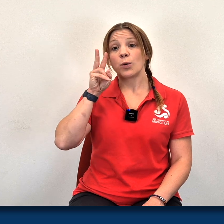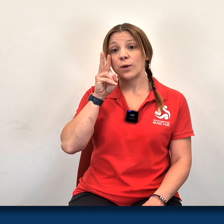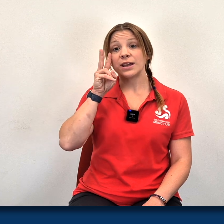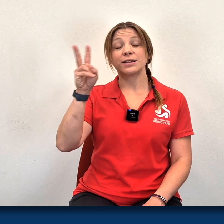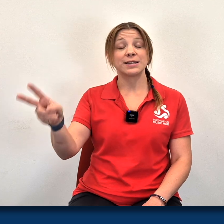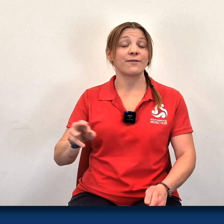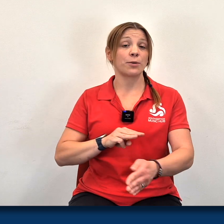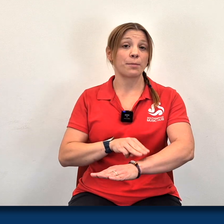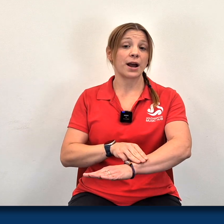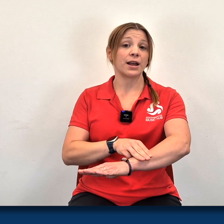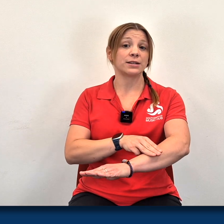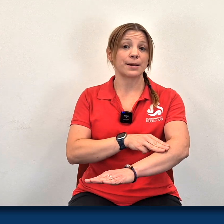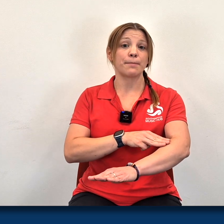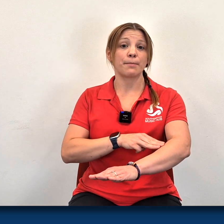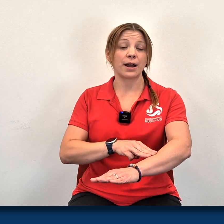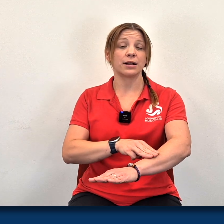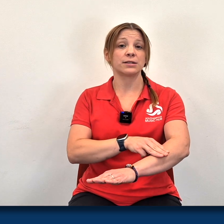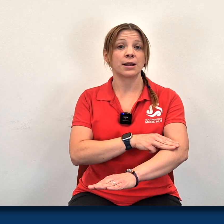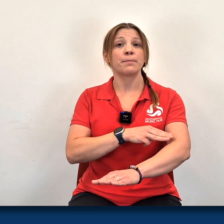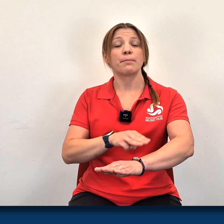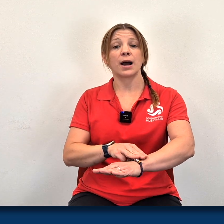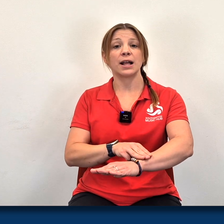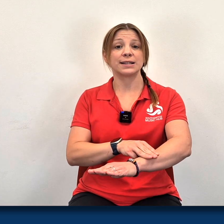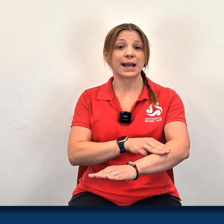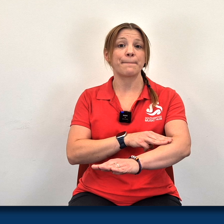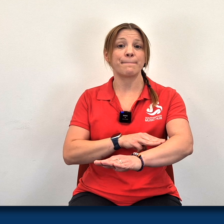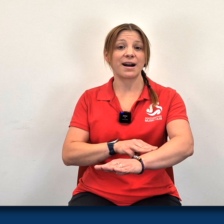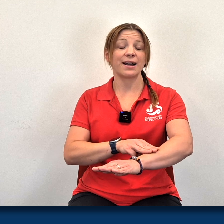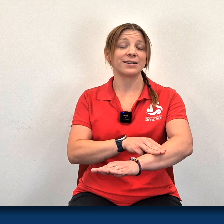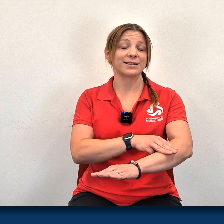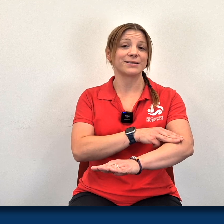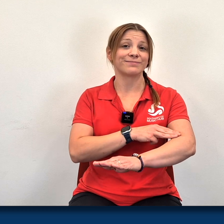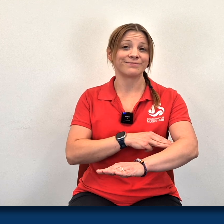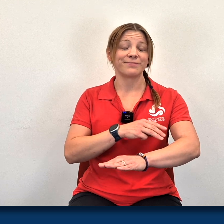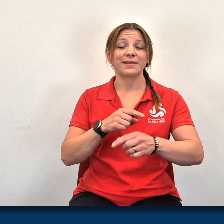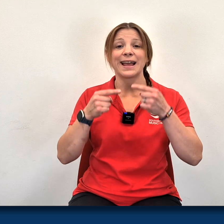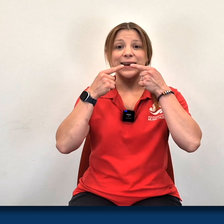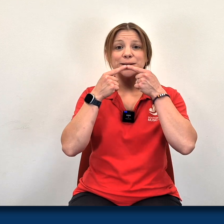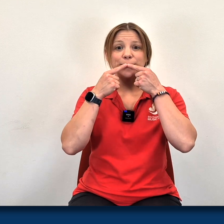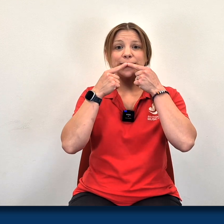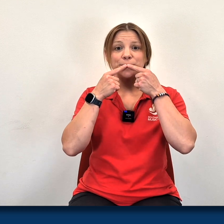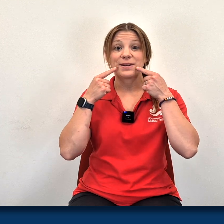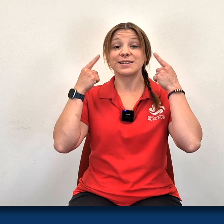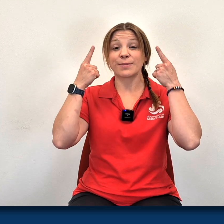we can see for miles and miles and miles and miles, and it's making us